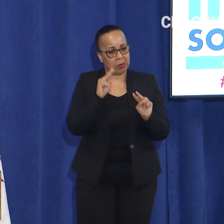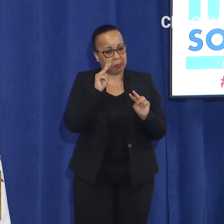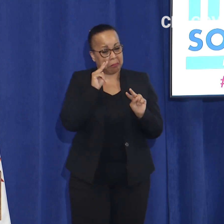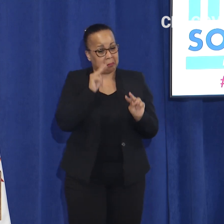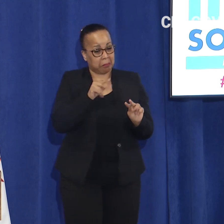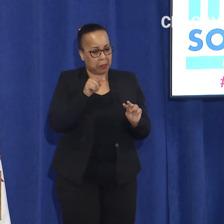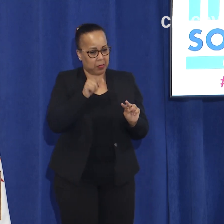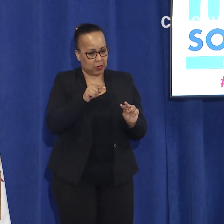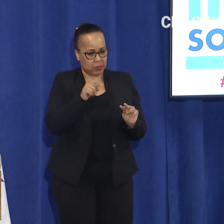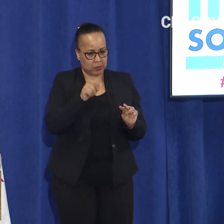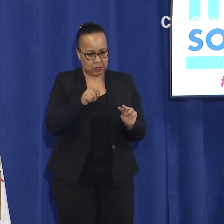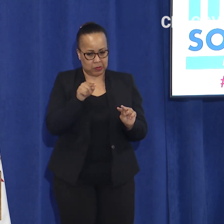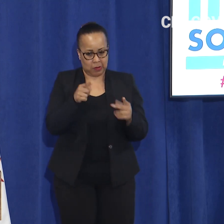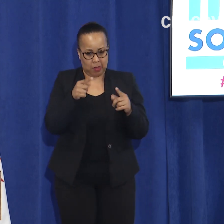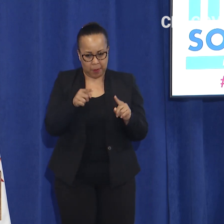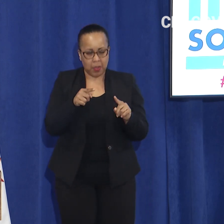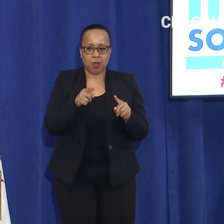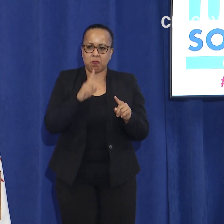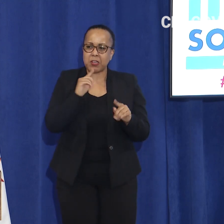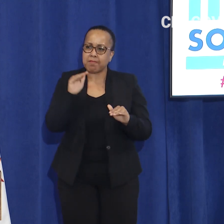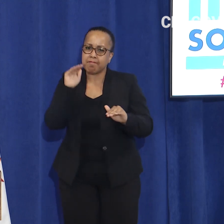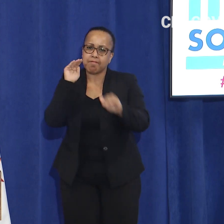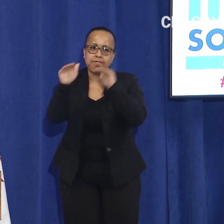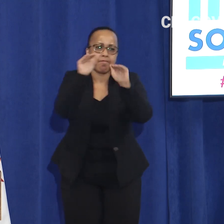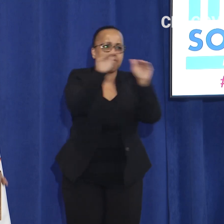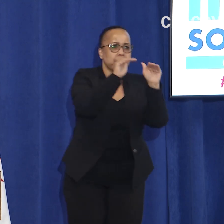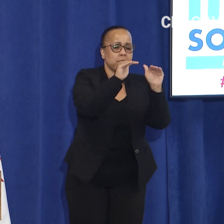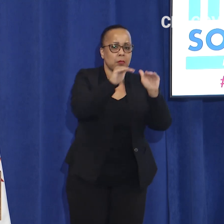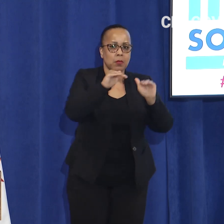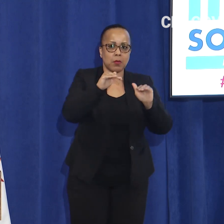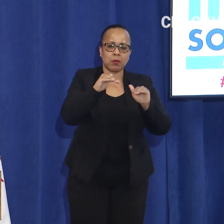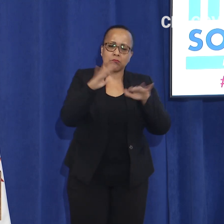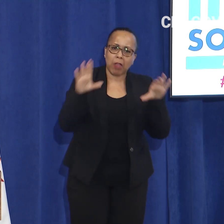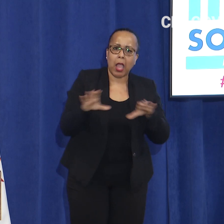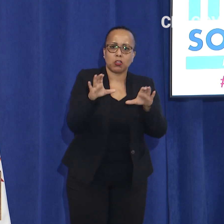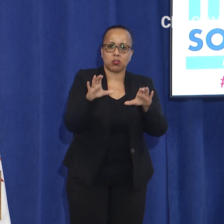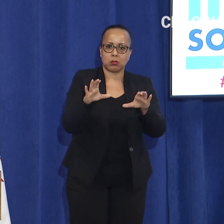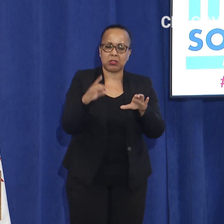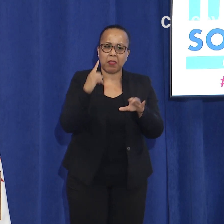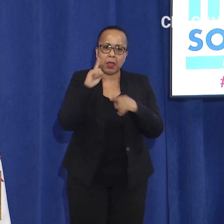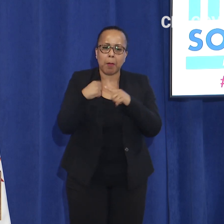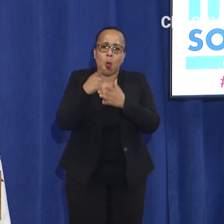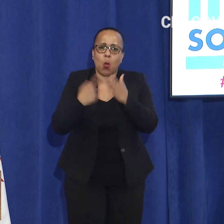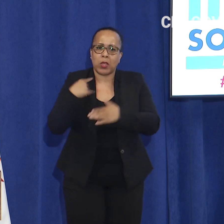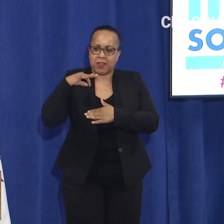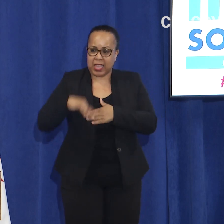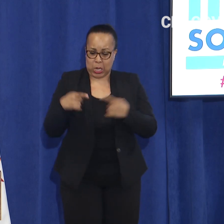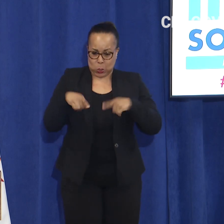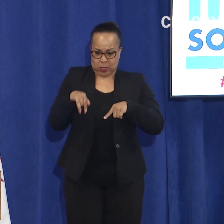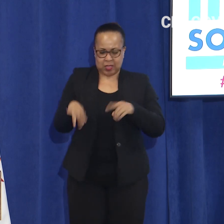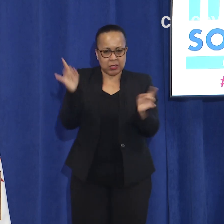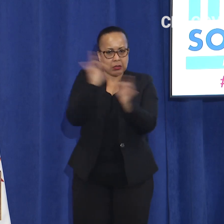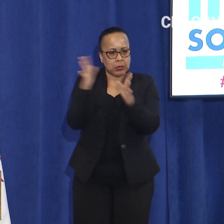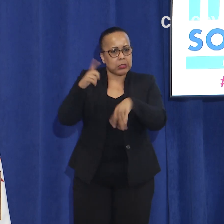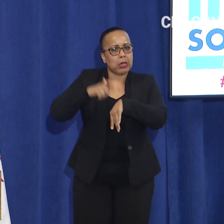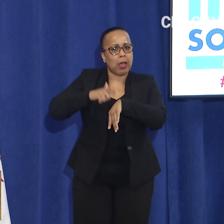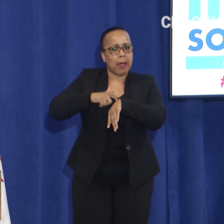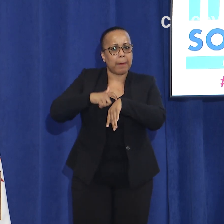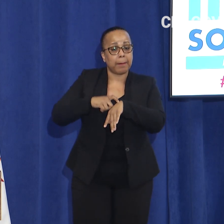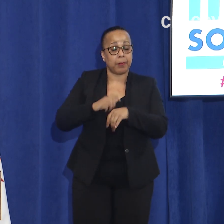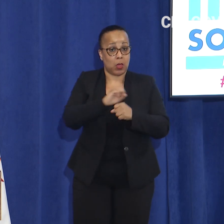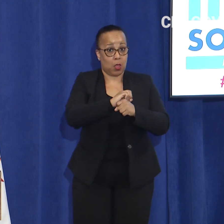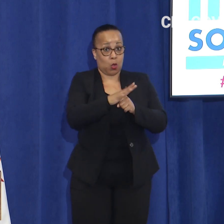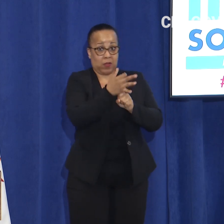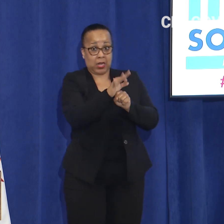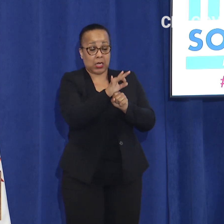to action, an opportunity for us to think about what we've gained, even in this difficult time. While